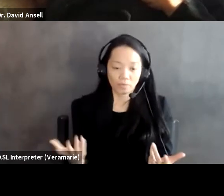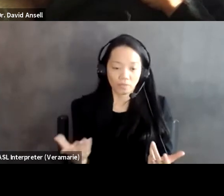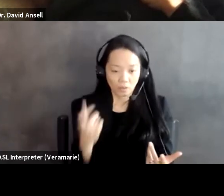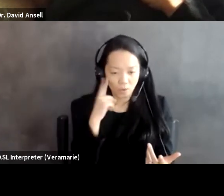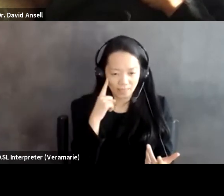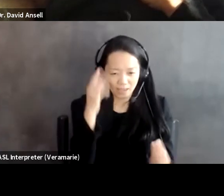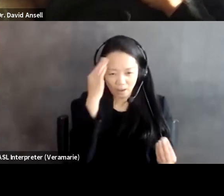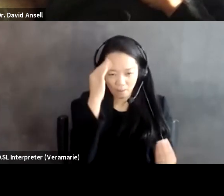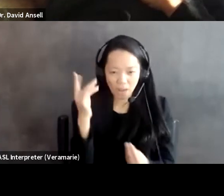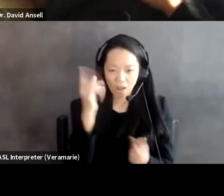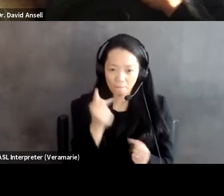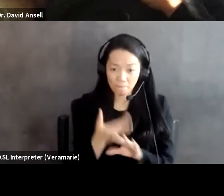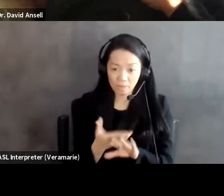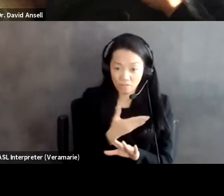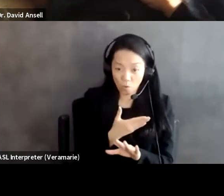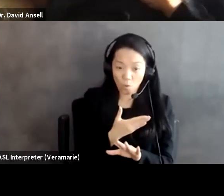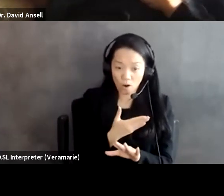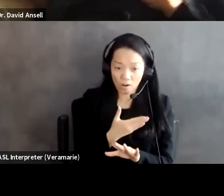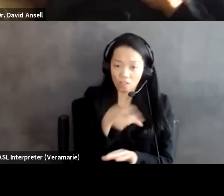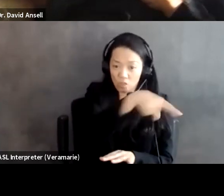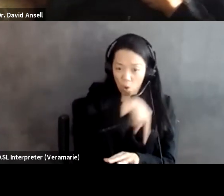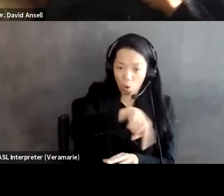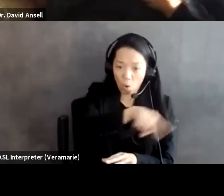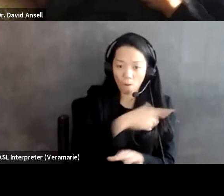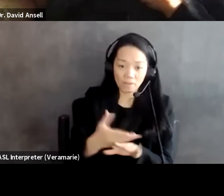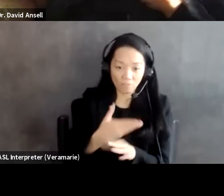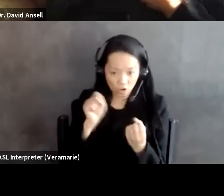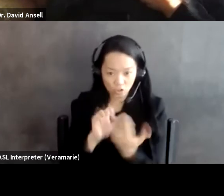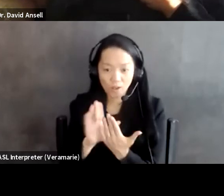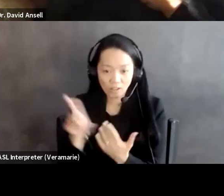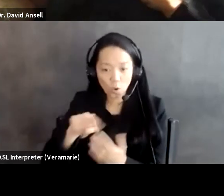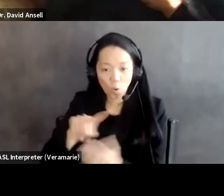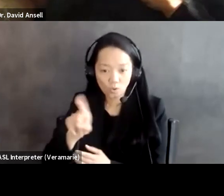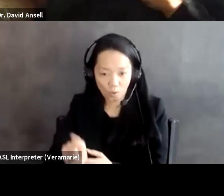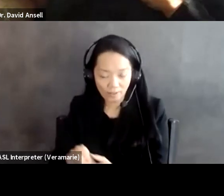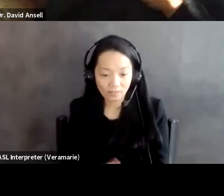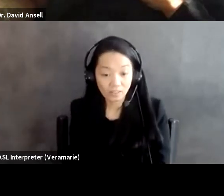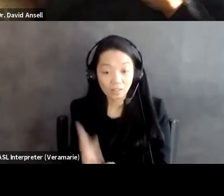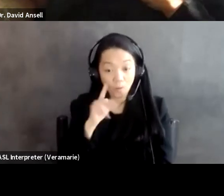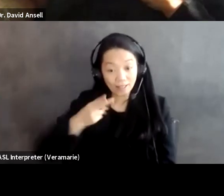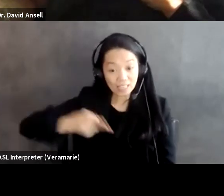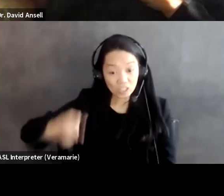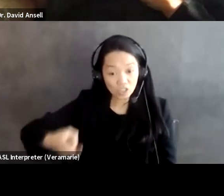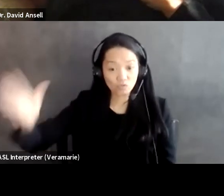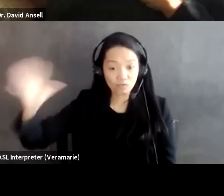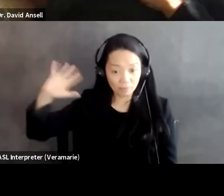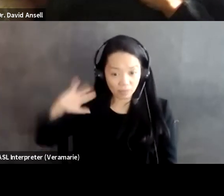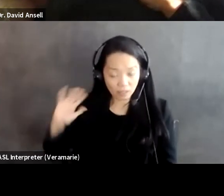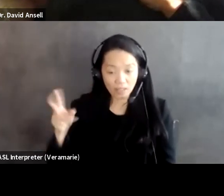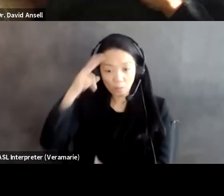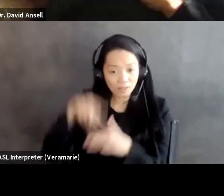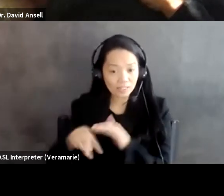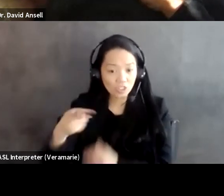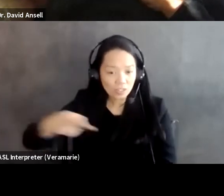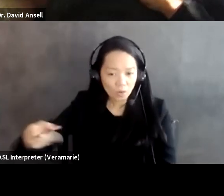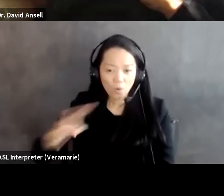source before we address these questions. When talking specifically about their history and their prediction history,